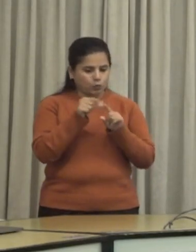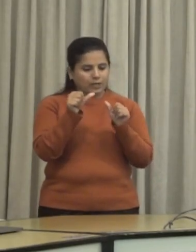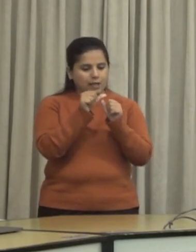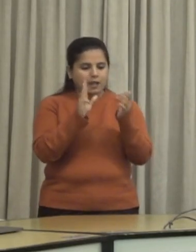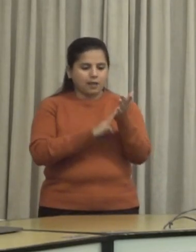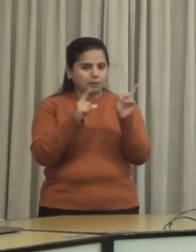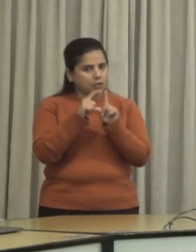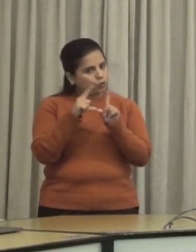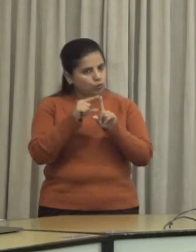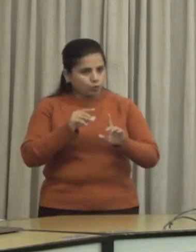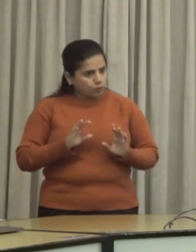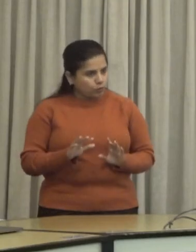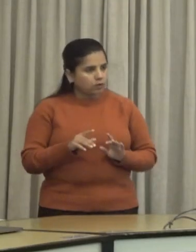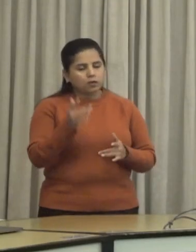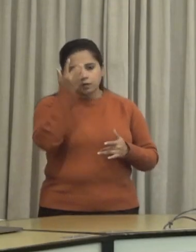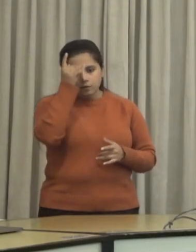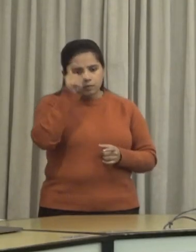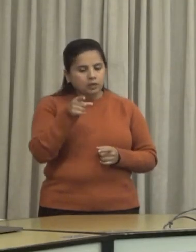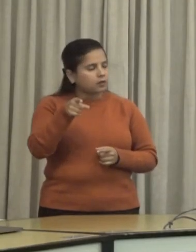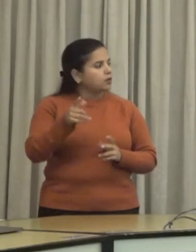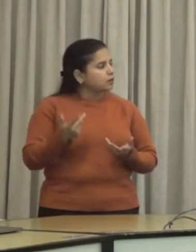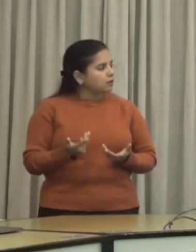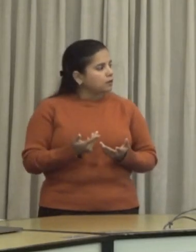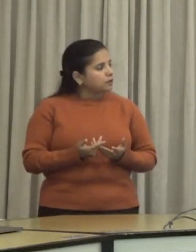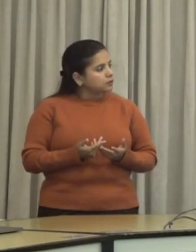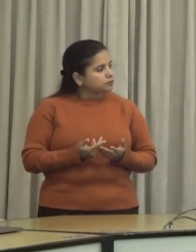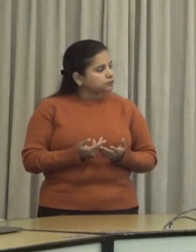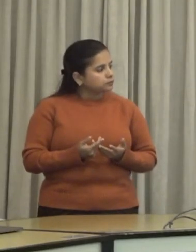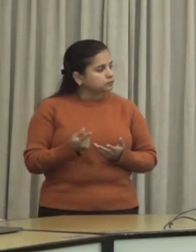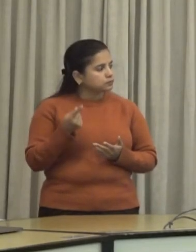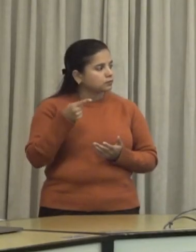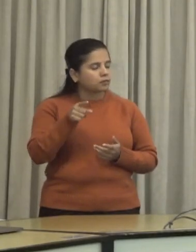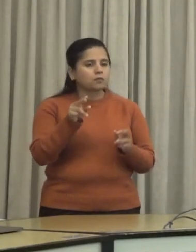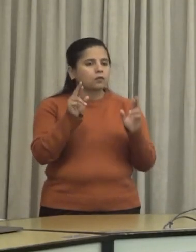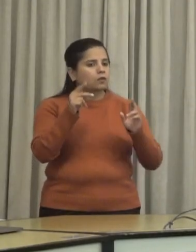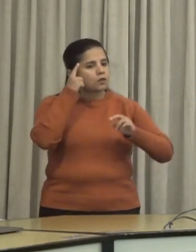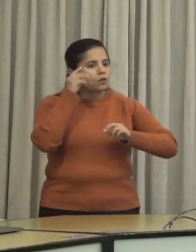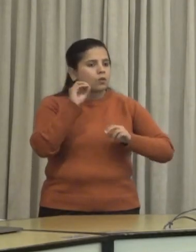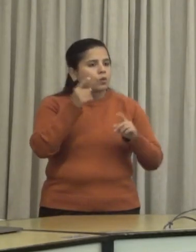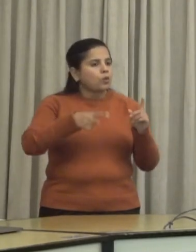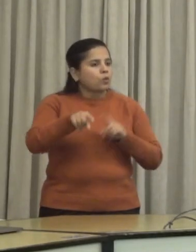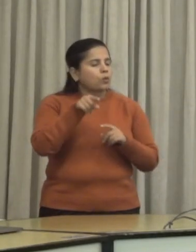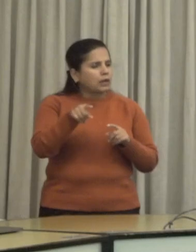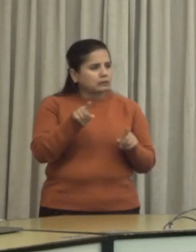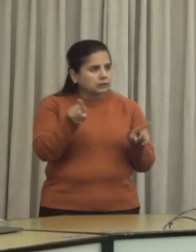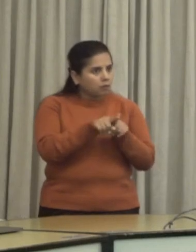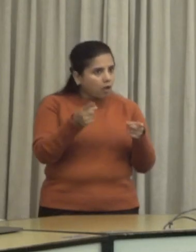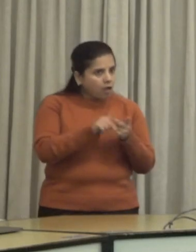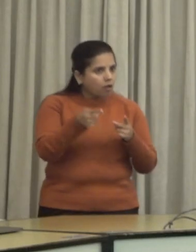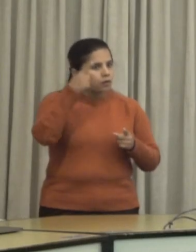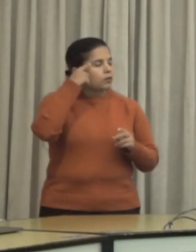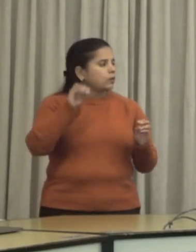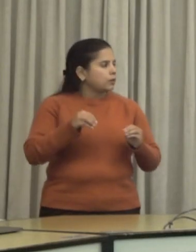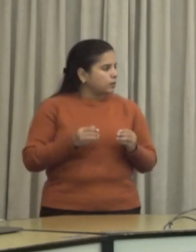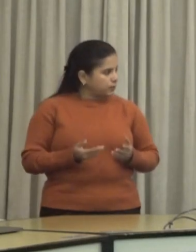AMD, the patient is usually not expected to envisage the exact situation in which it is